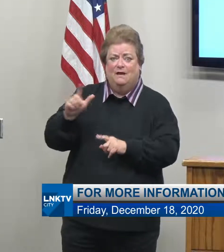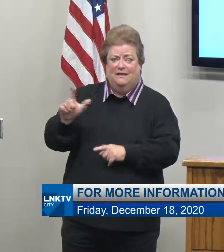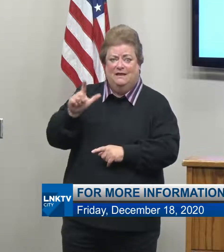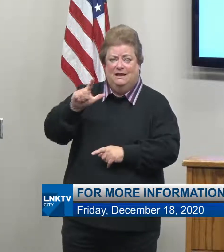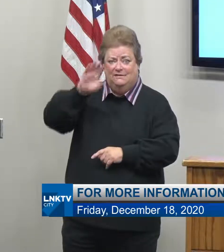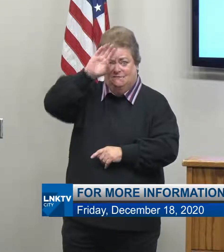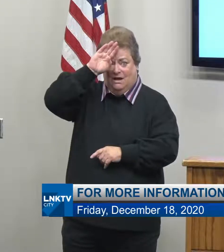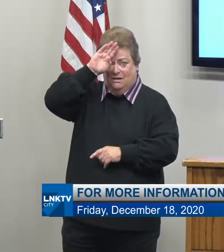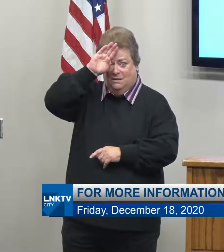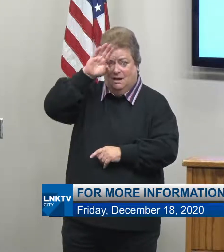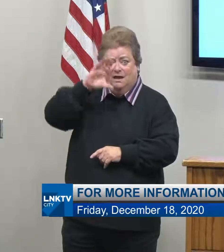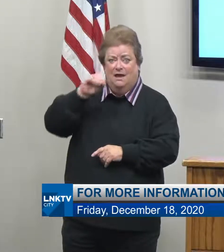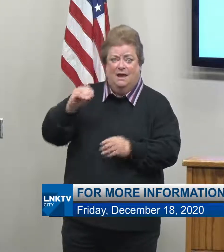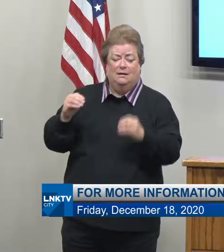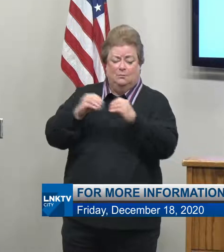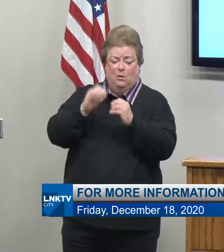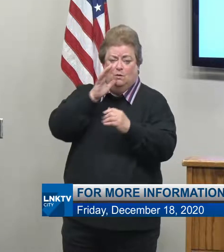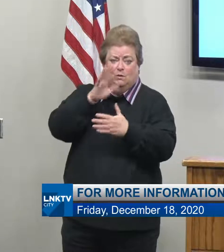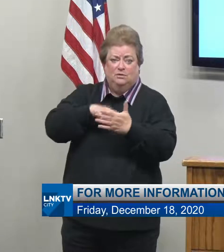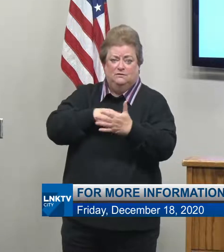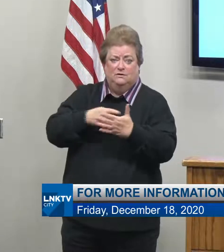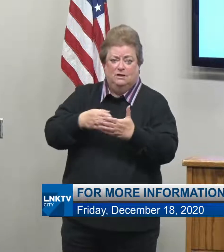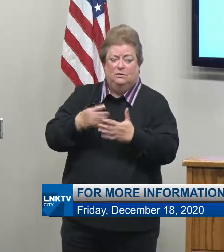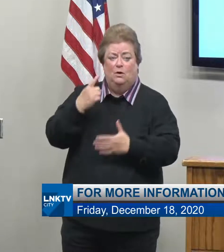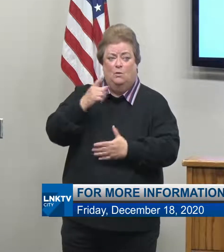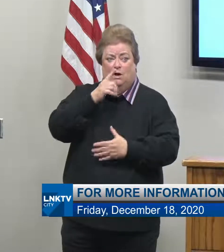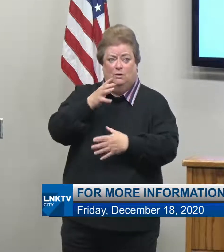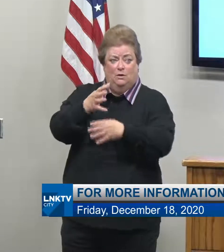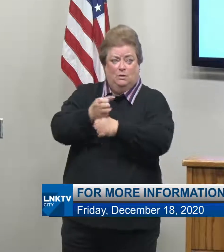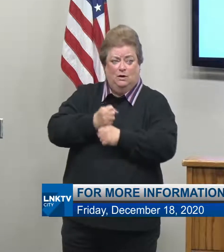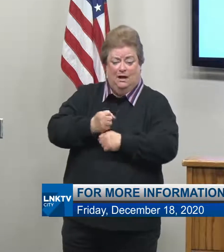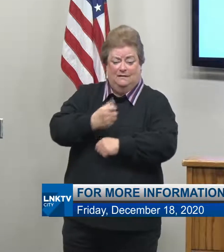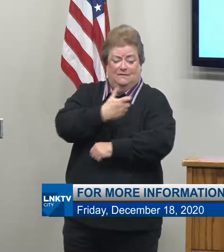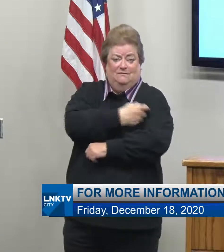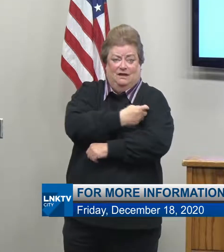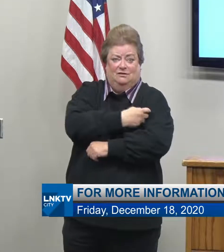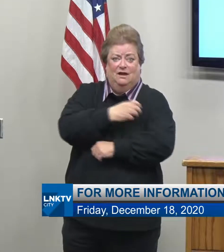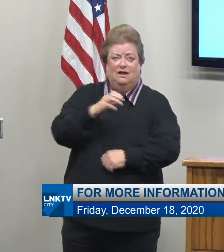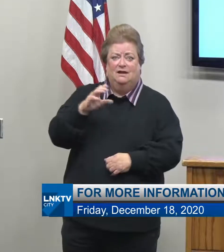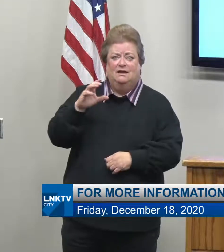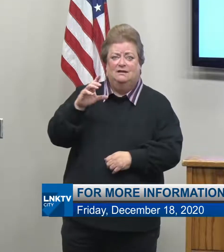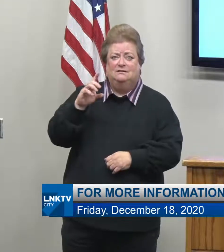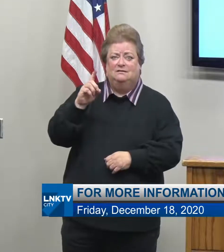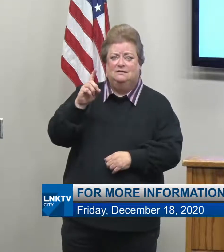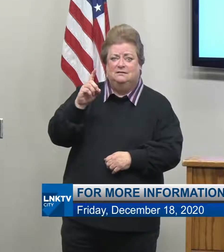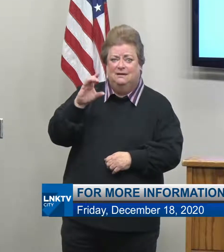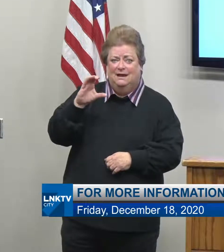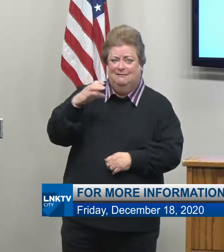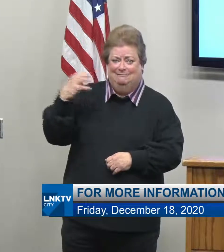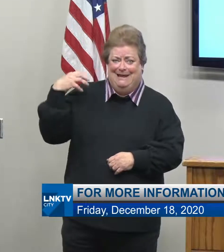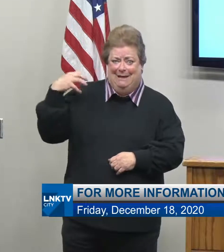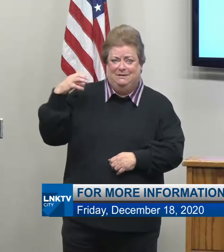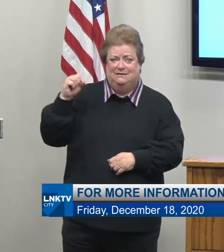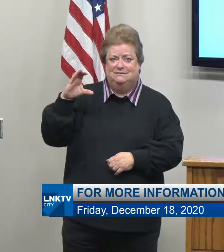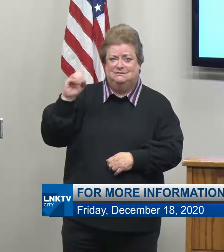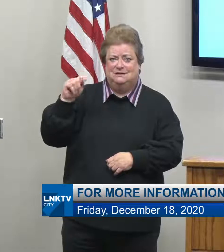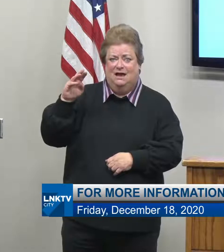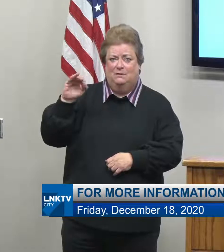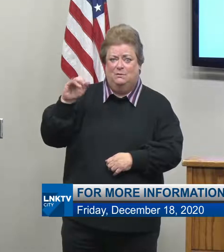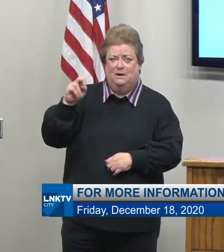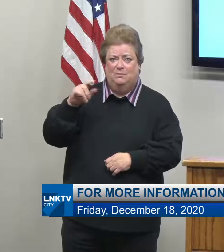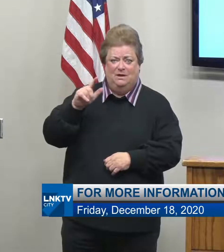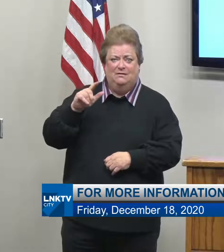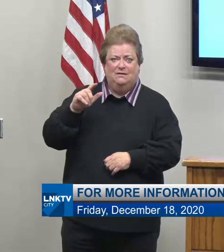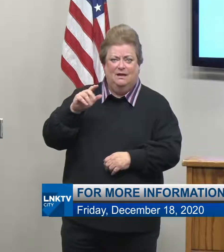and more are being scheduled. One of those who received the vaccine was Captain Scott Wiebe, who has been a paramedic with us for more than 30